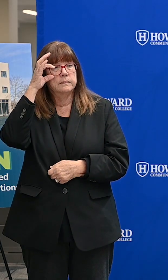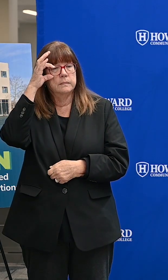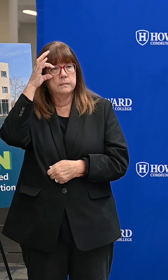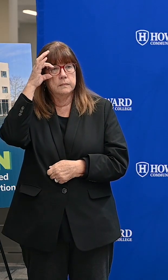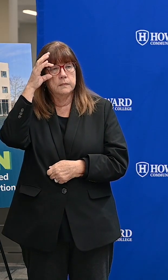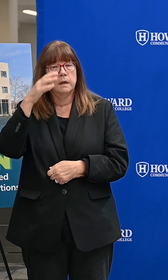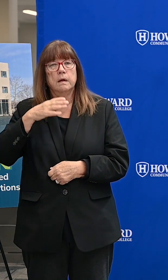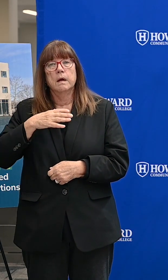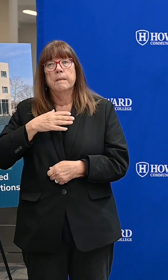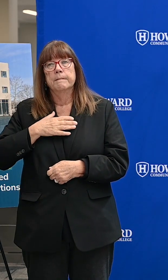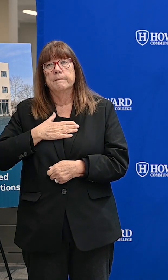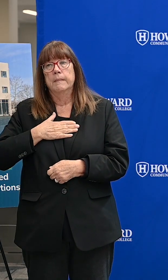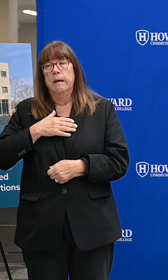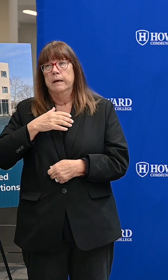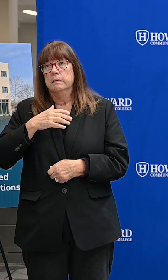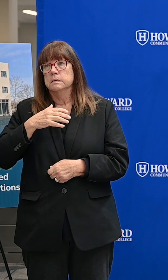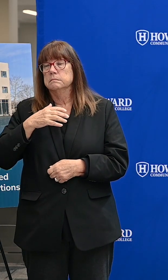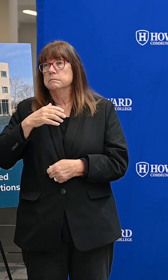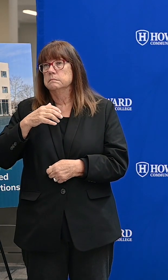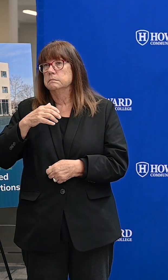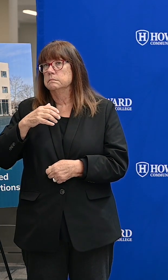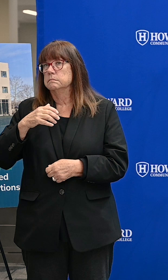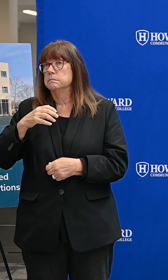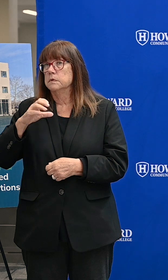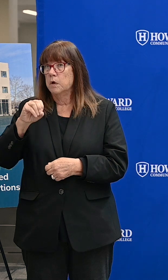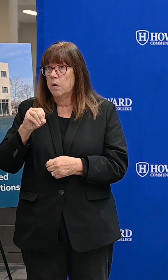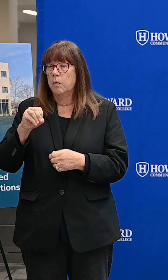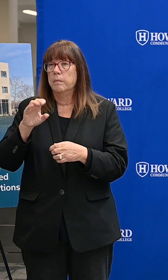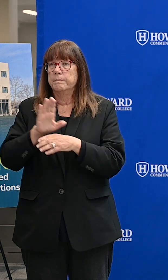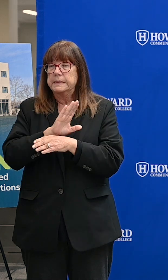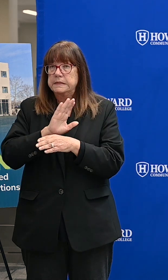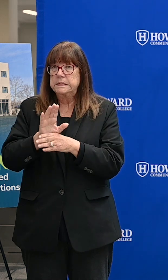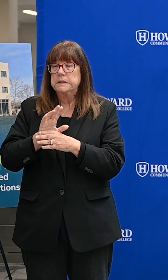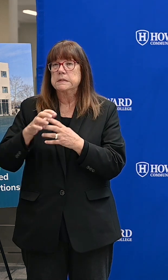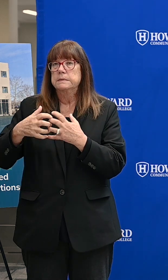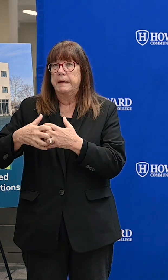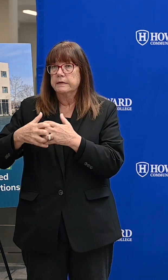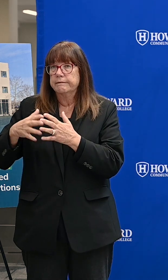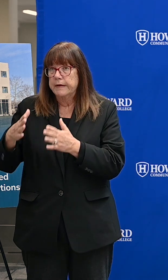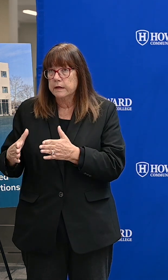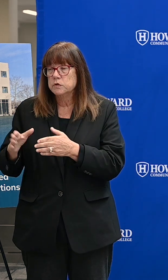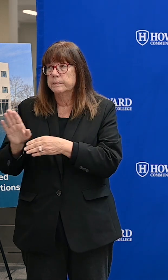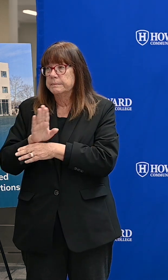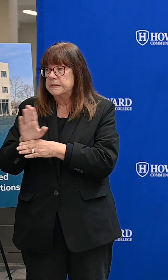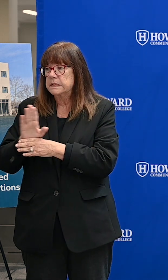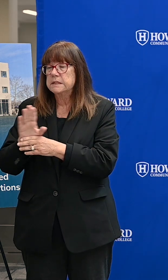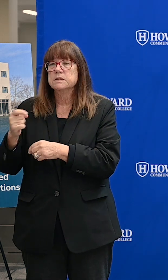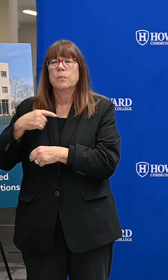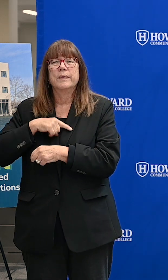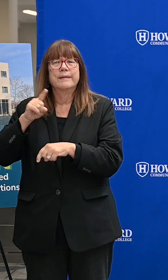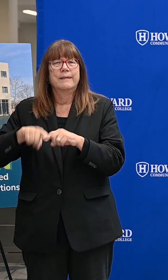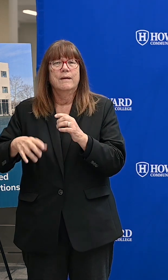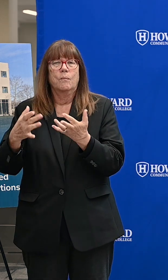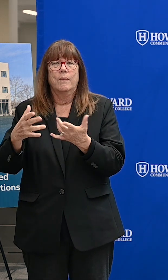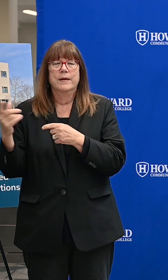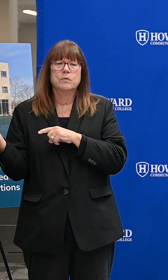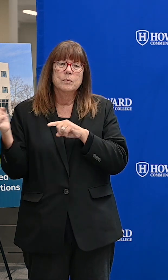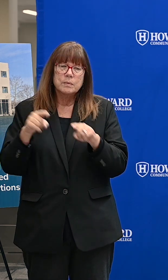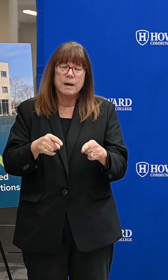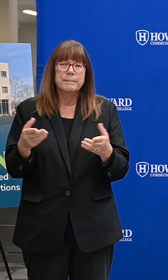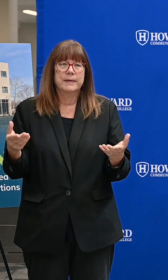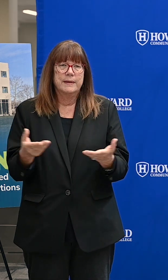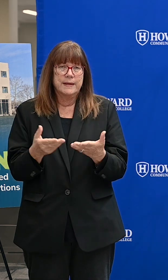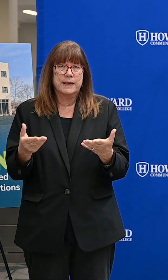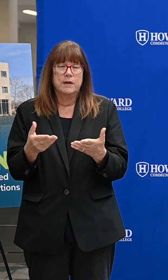my fellow manufacturers and other skilled labor businesses can't wait to come here and